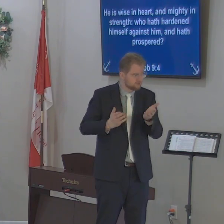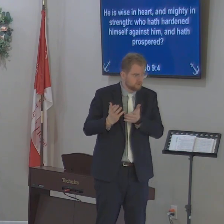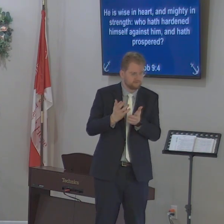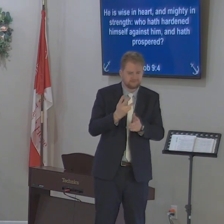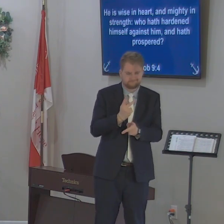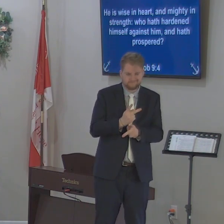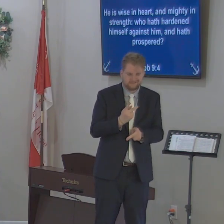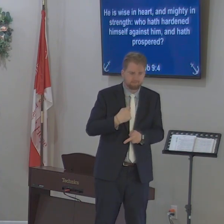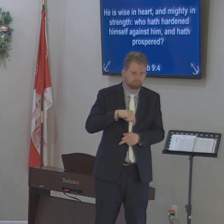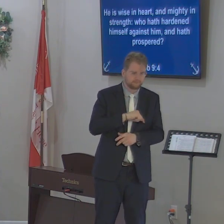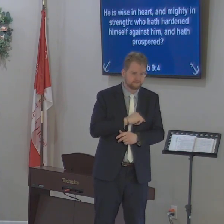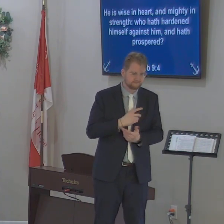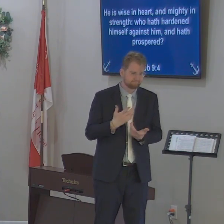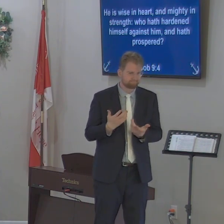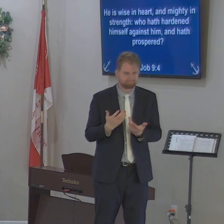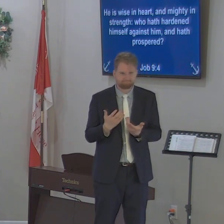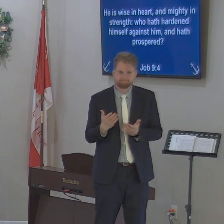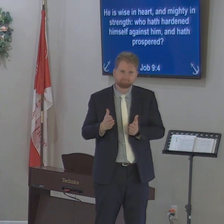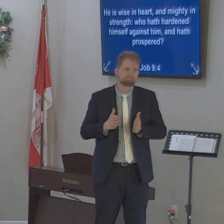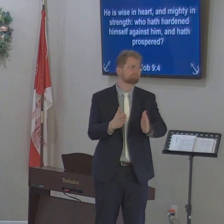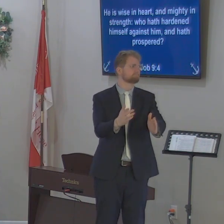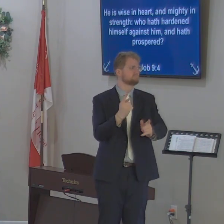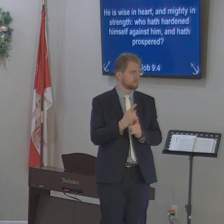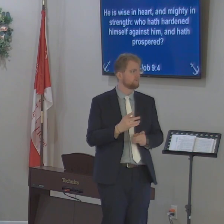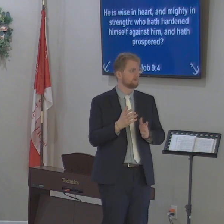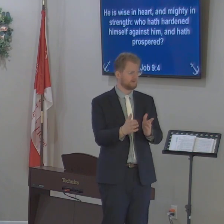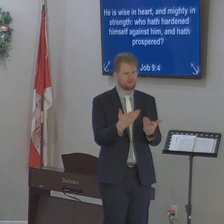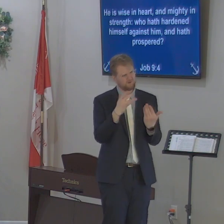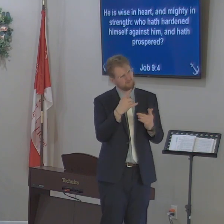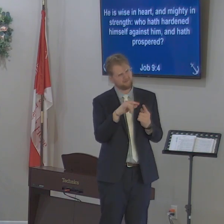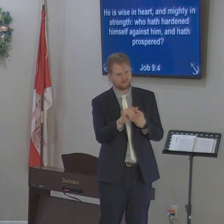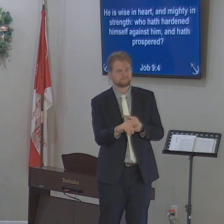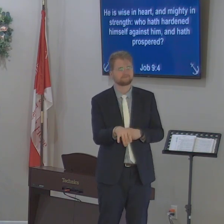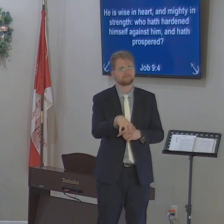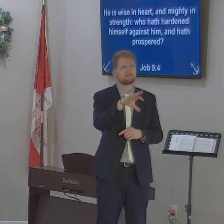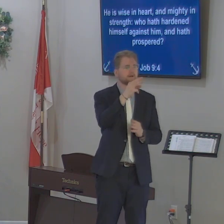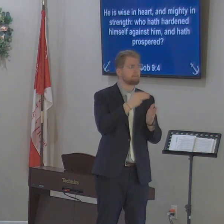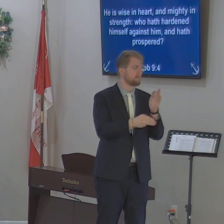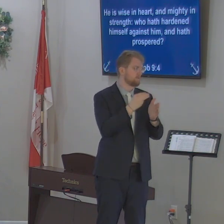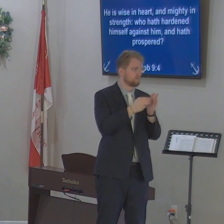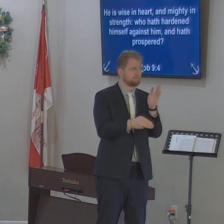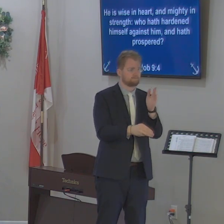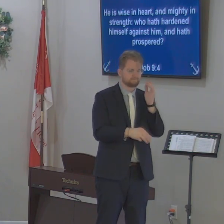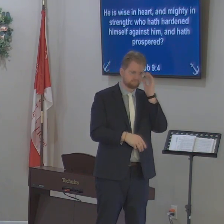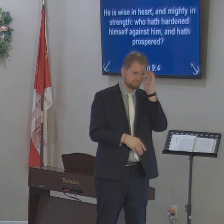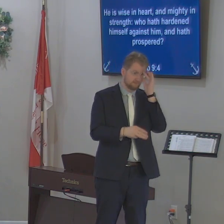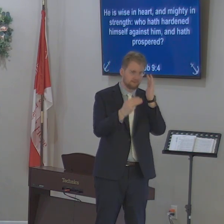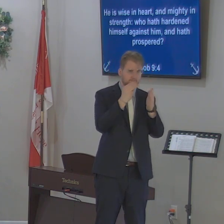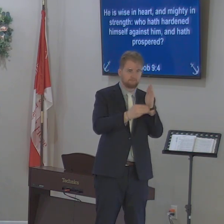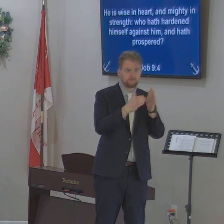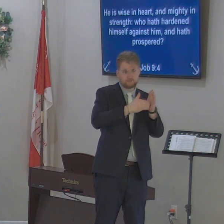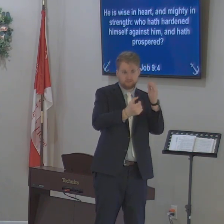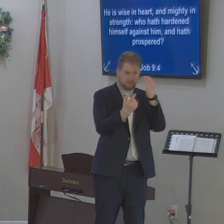line. You say, I don't know about that. Turn with me to Matthew. Go to Matthew chapter